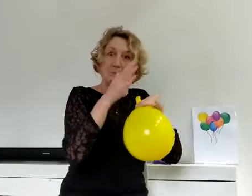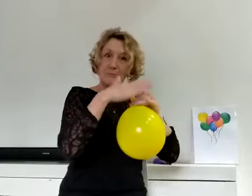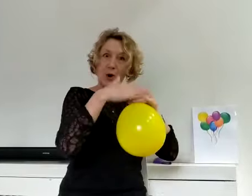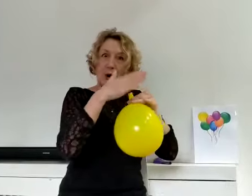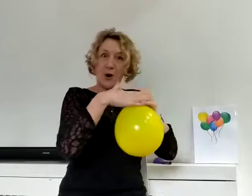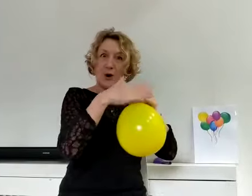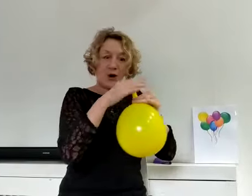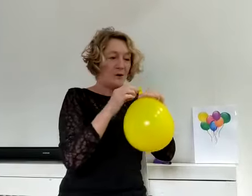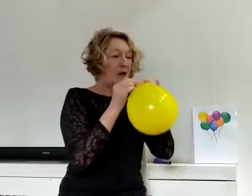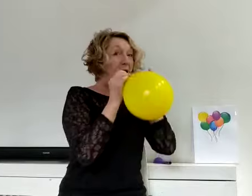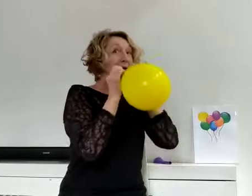More.